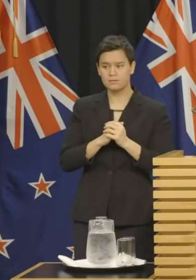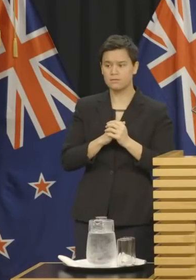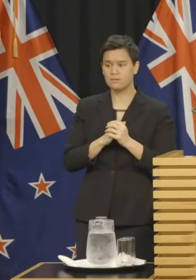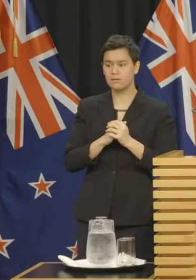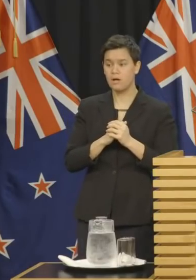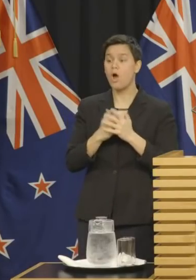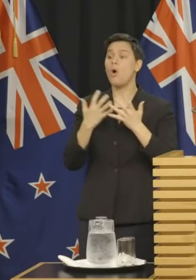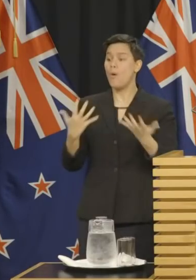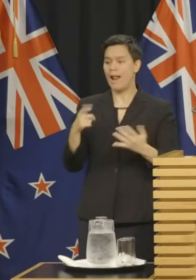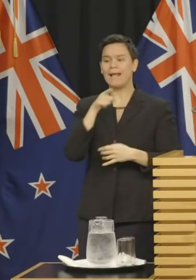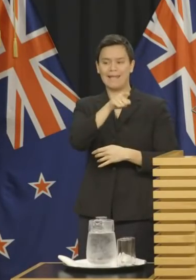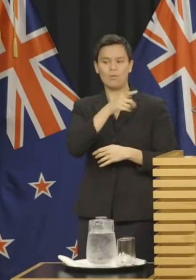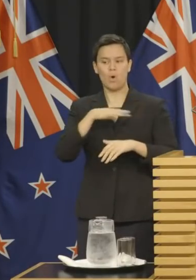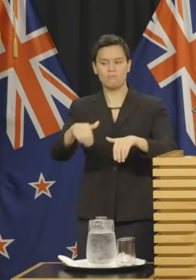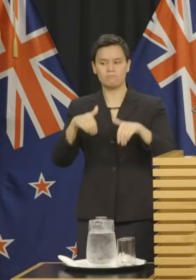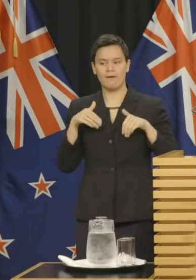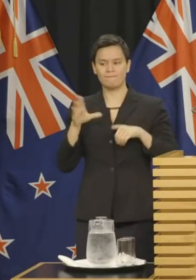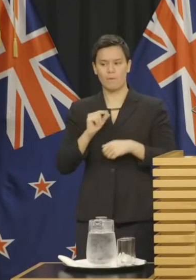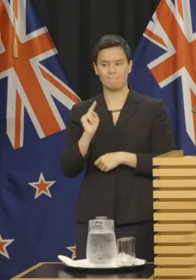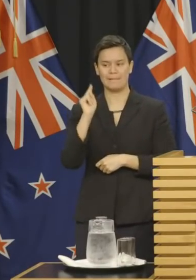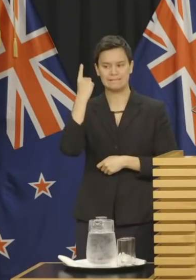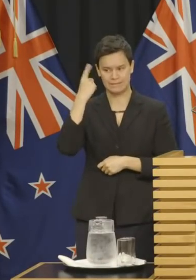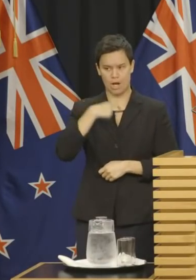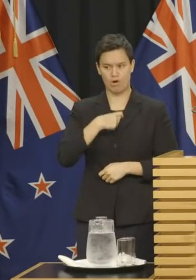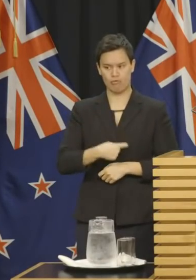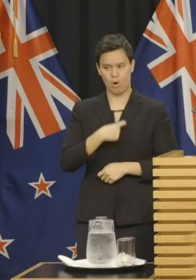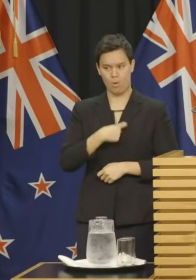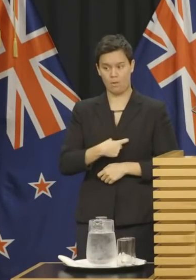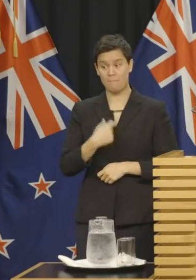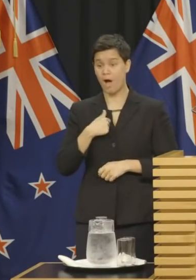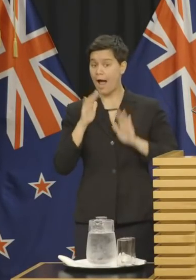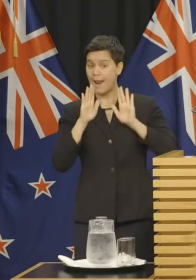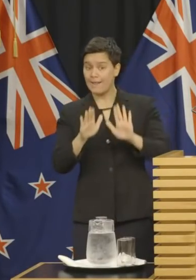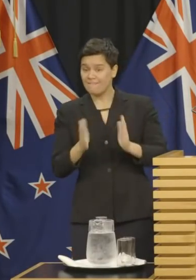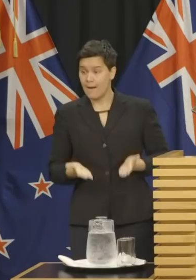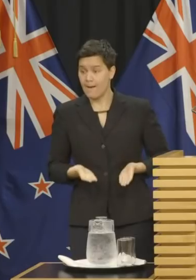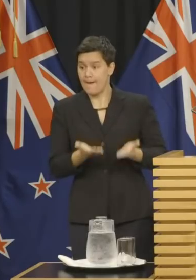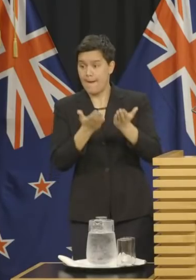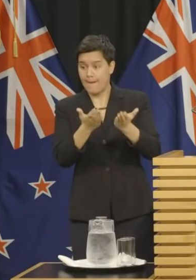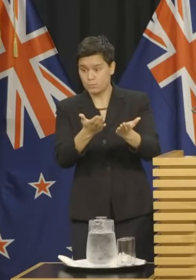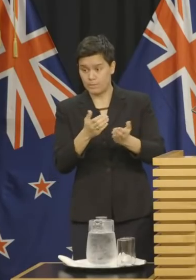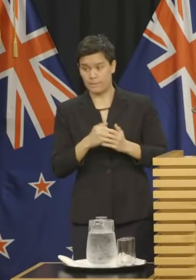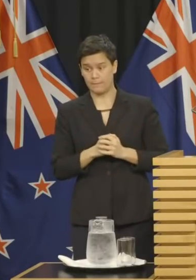minister. Ultimately, though, I did leave it to his own decision as to whether